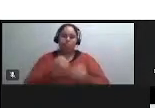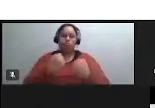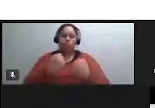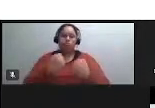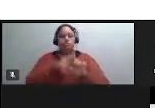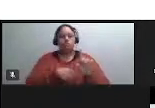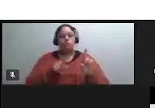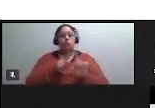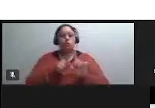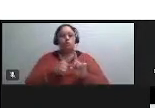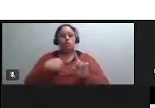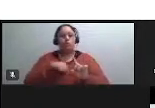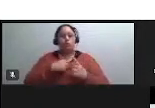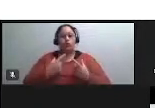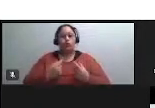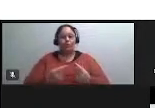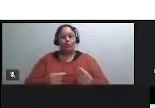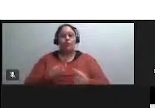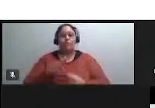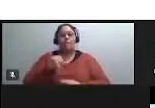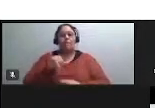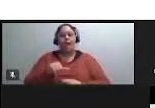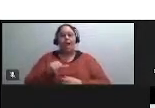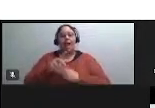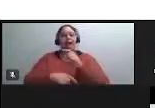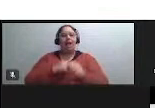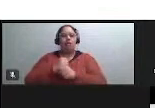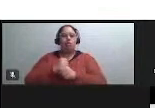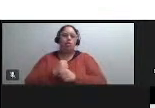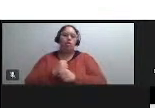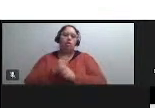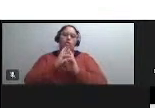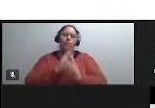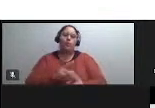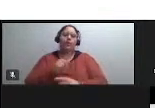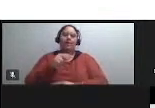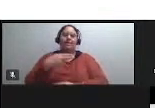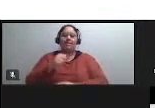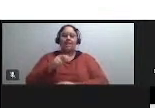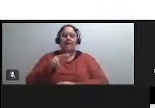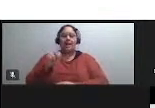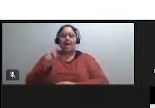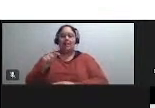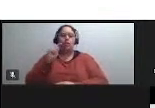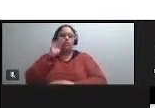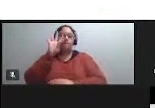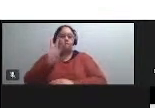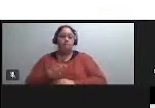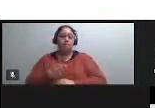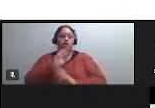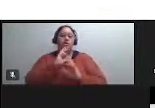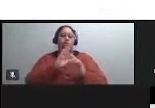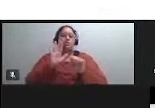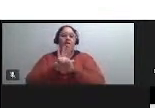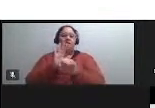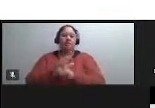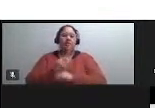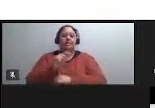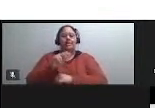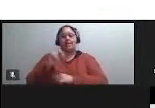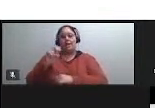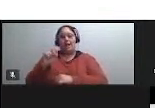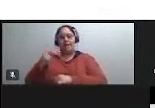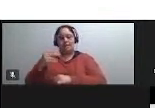Chairperson, we produced the biannual report on Teta Nati by Q4. So this report would have covered the Teta